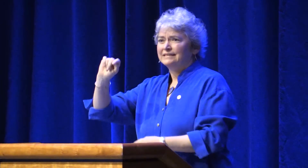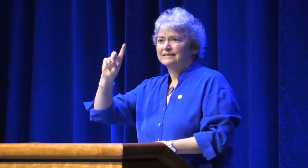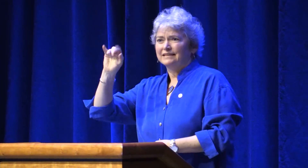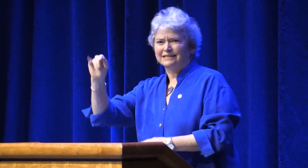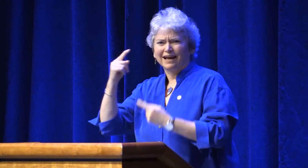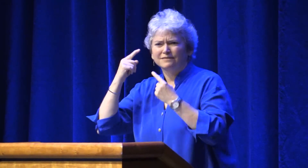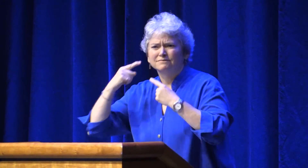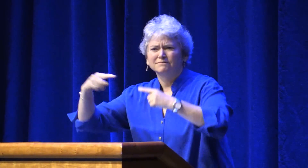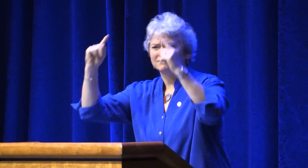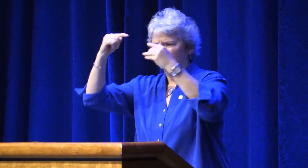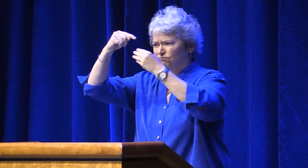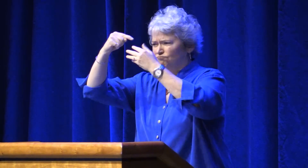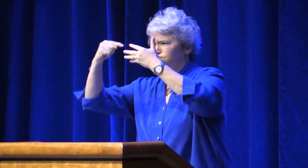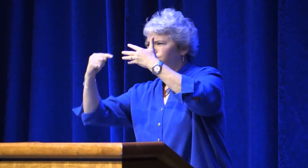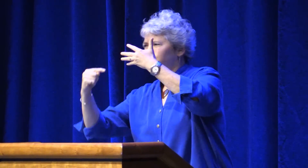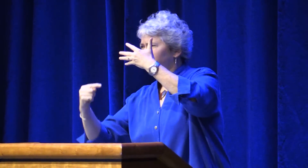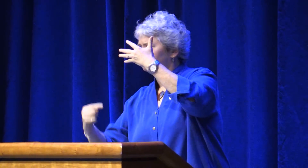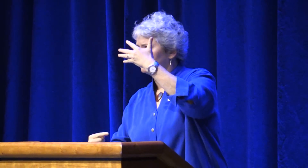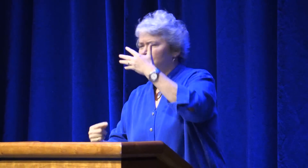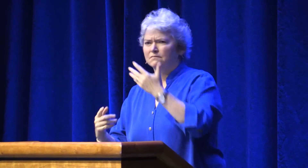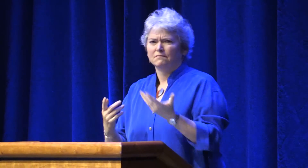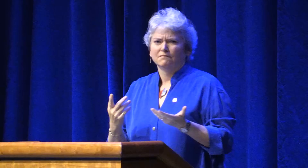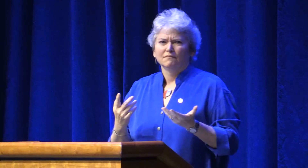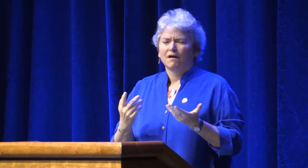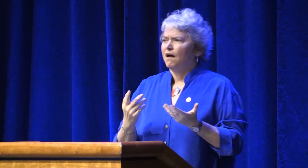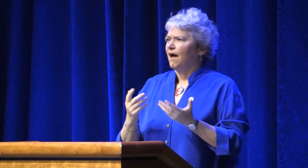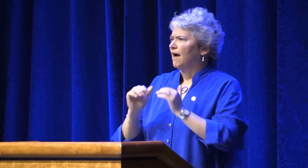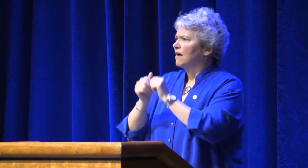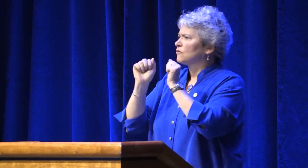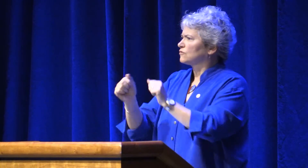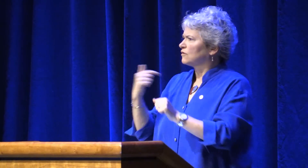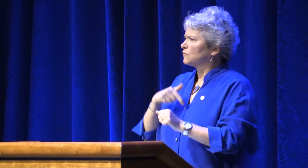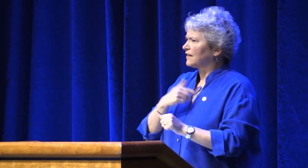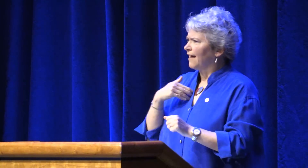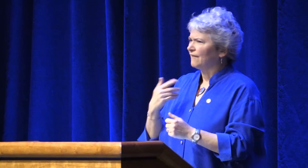So it's been 50 years in the making, and of course we have a list of accomplishments.